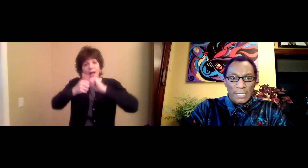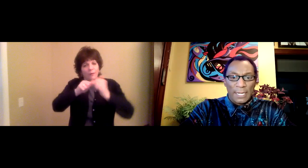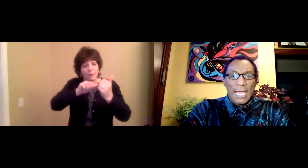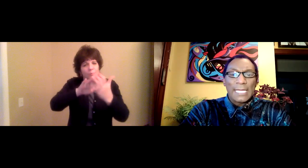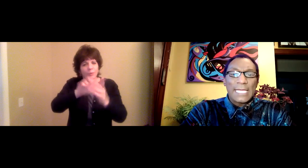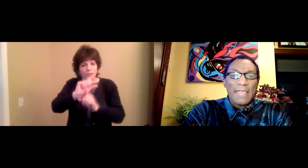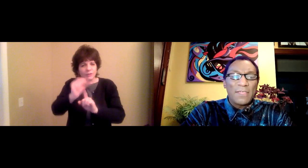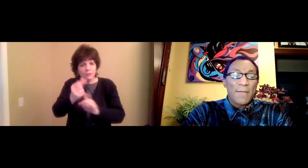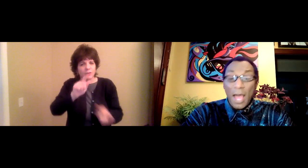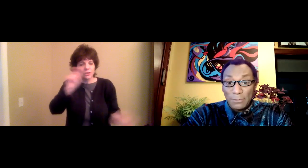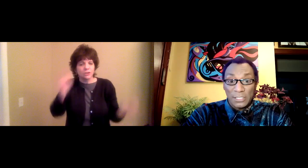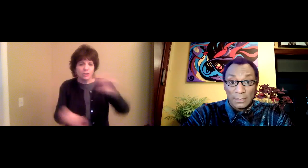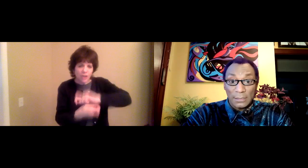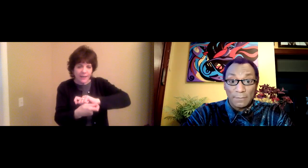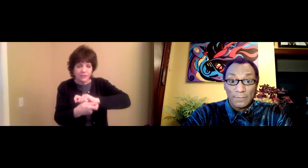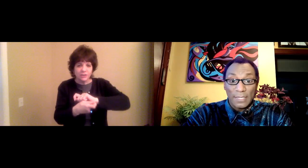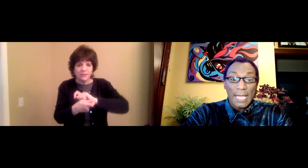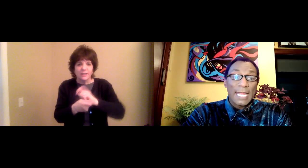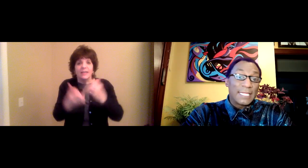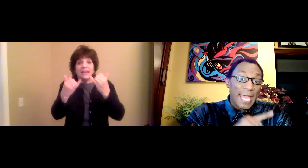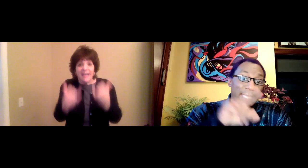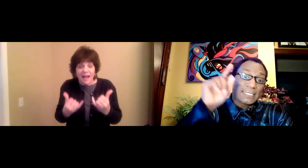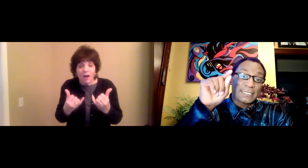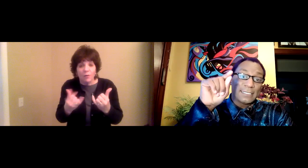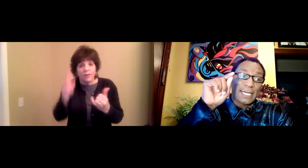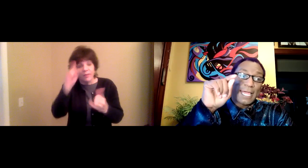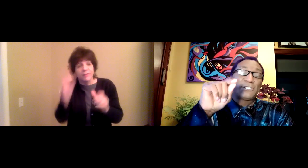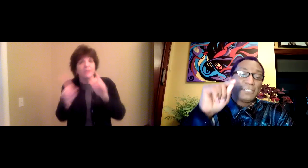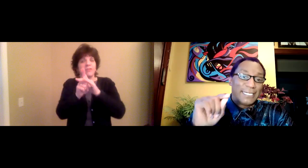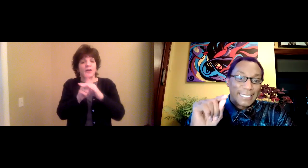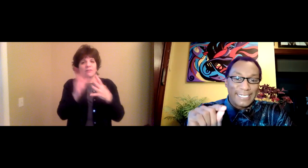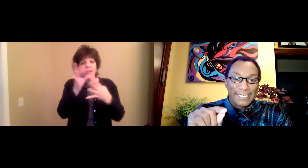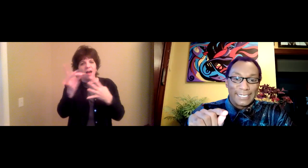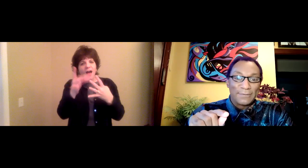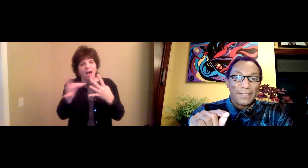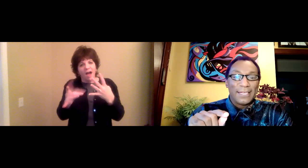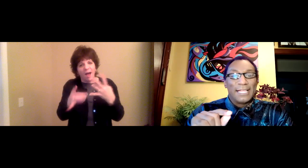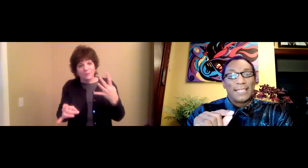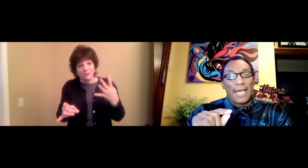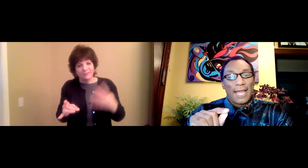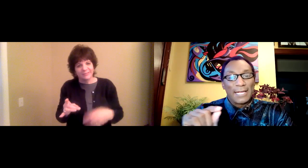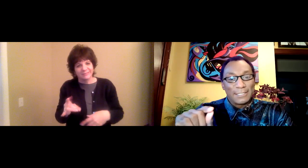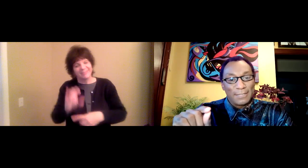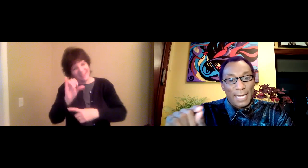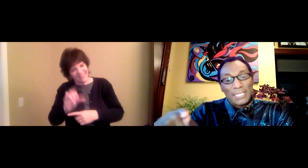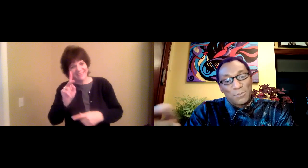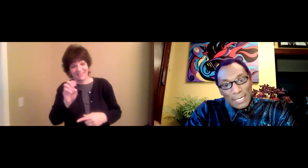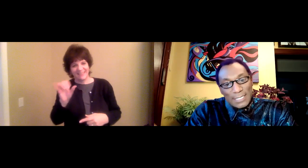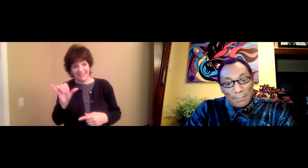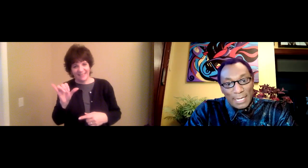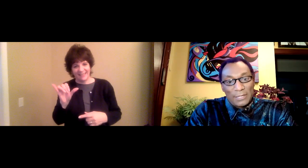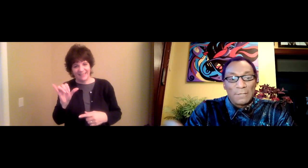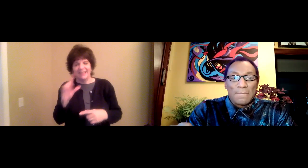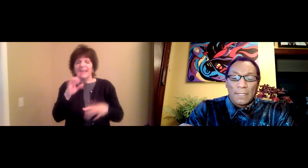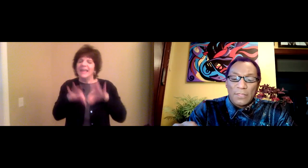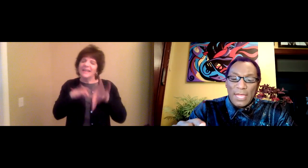they were in. It gave them options. And that's actually the key that I explained